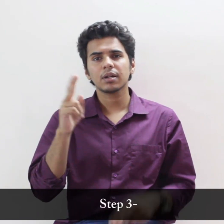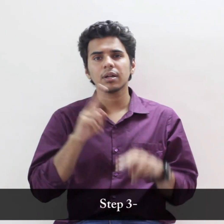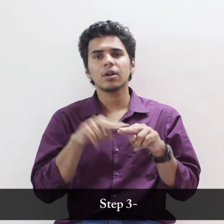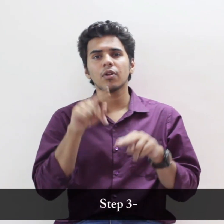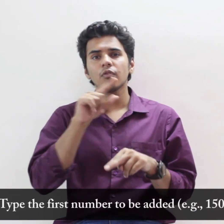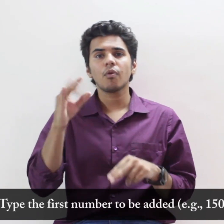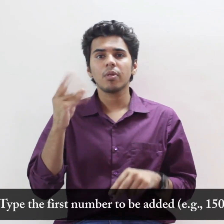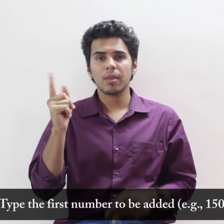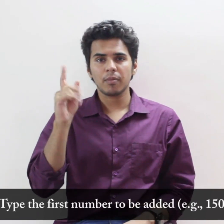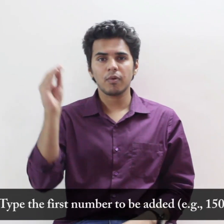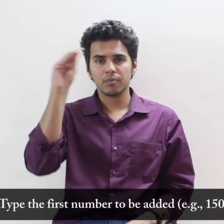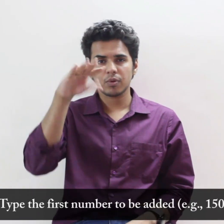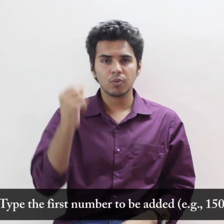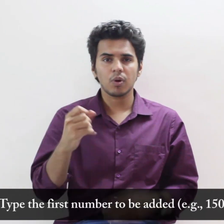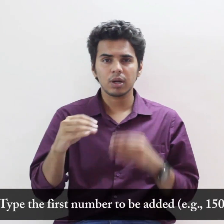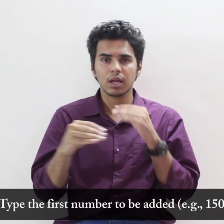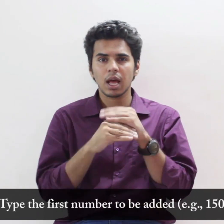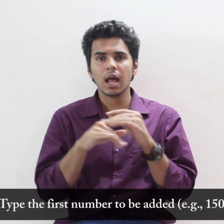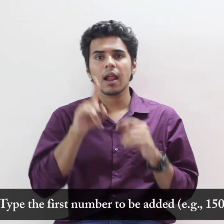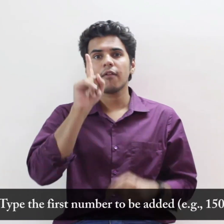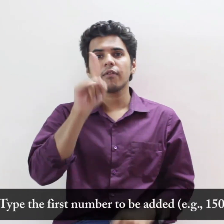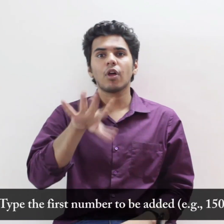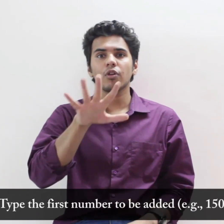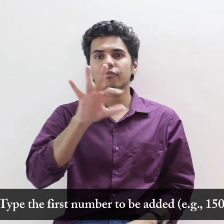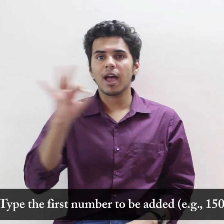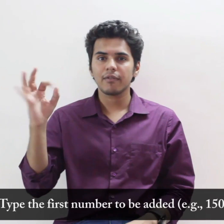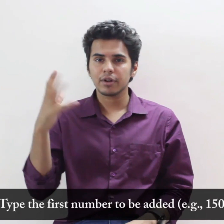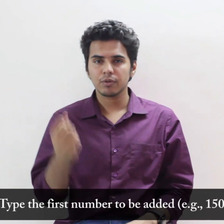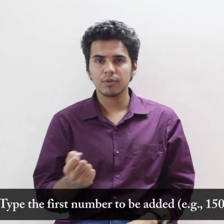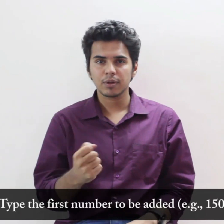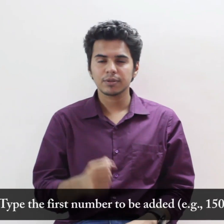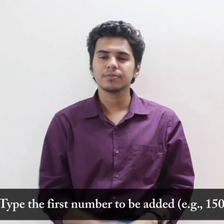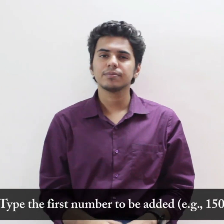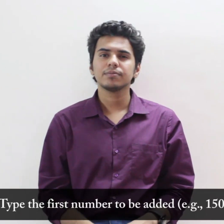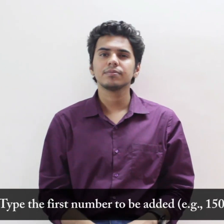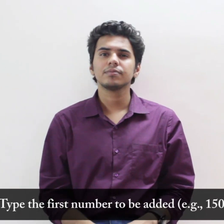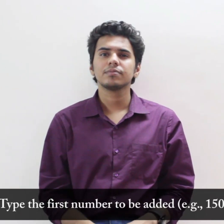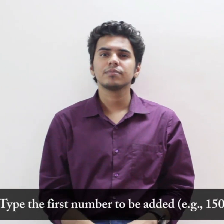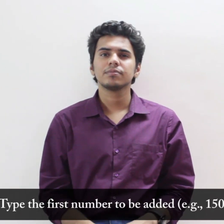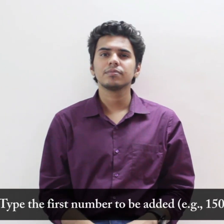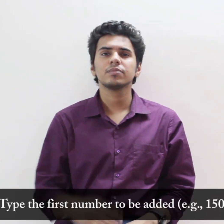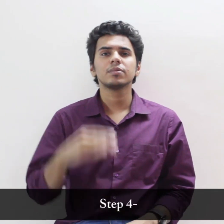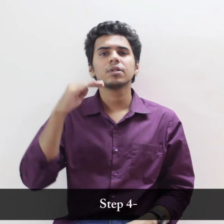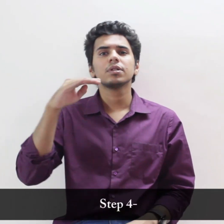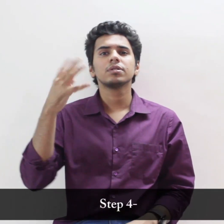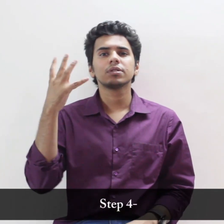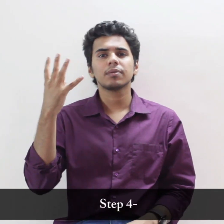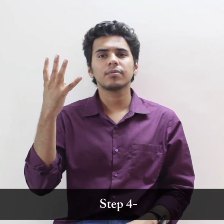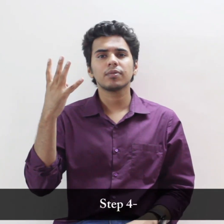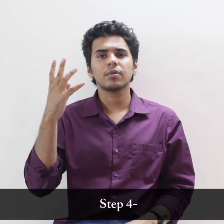Step 3. Type the first number to be added, example 1500. Step